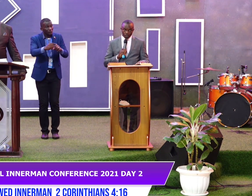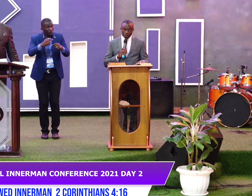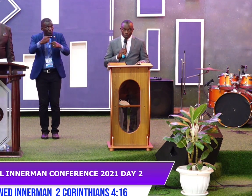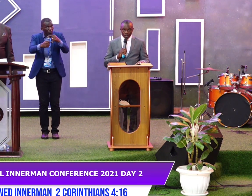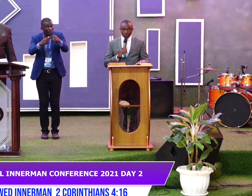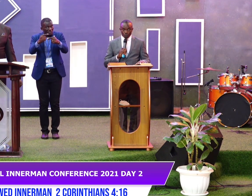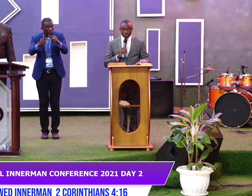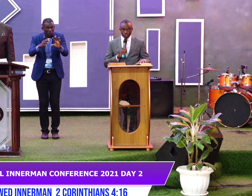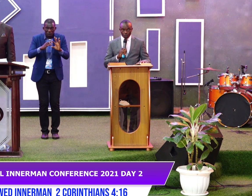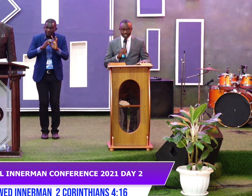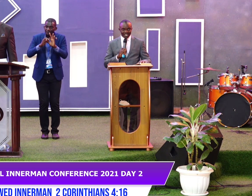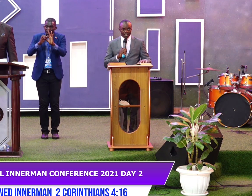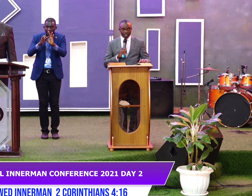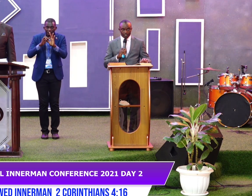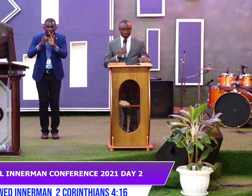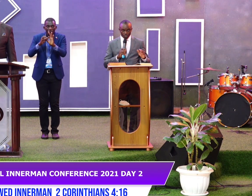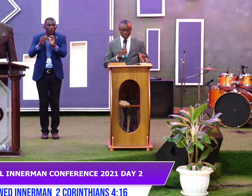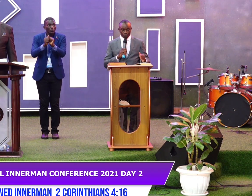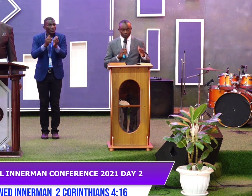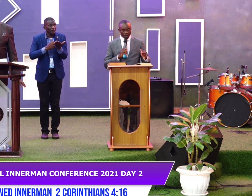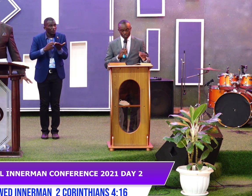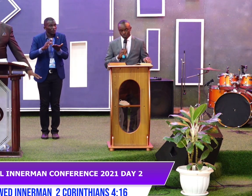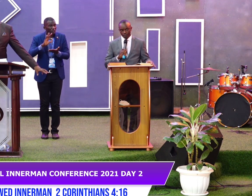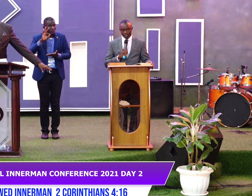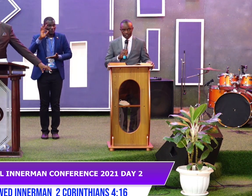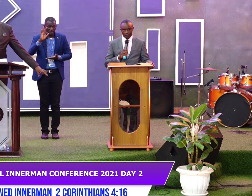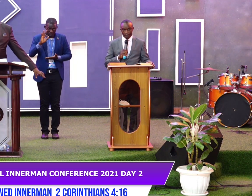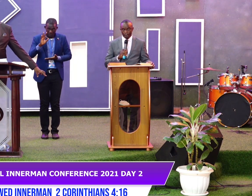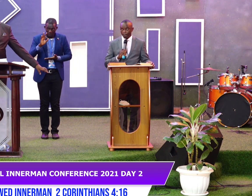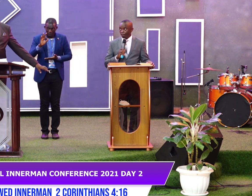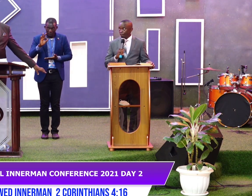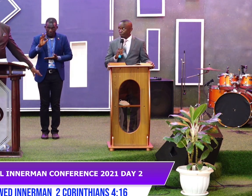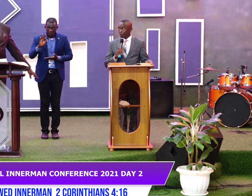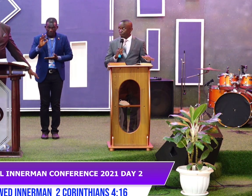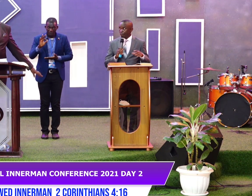you continuously fellowship with the Holy Spirit,